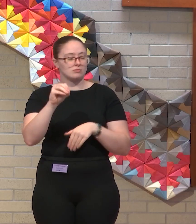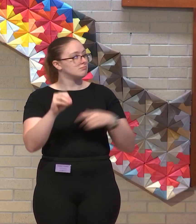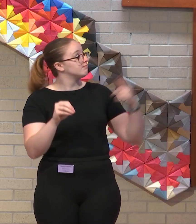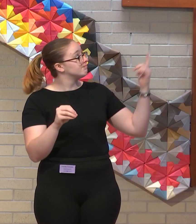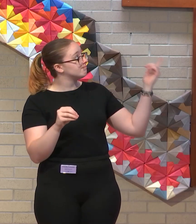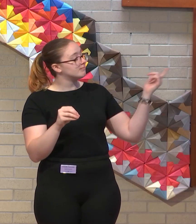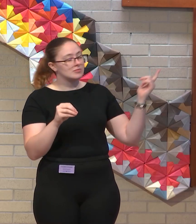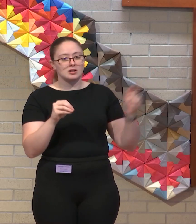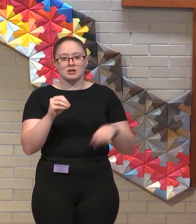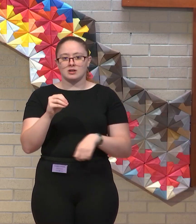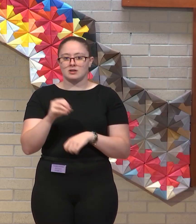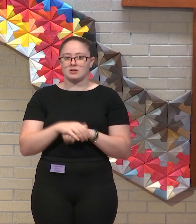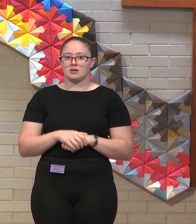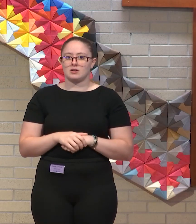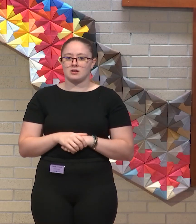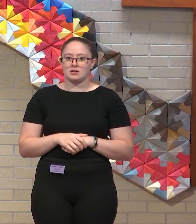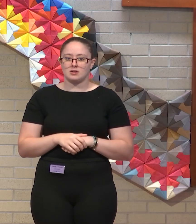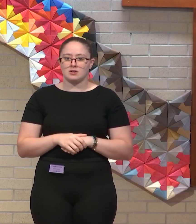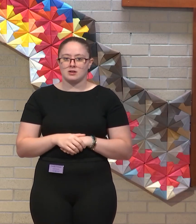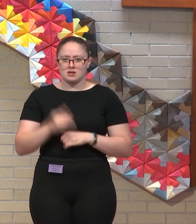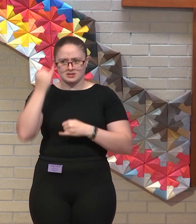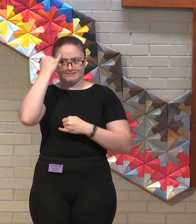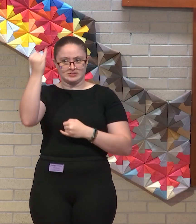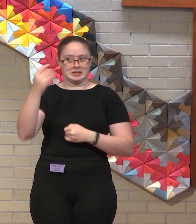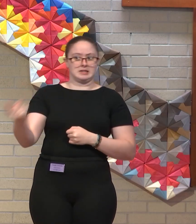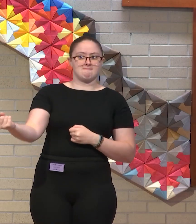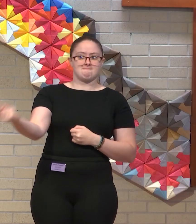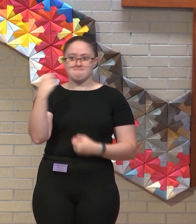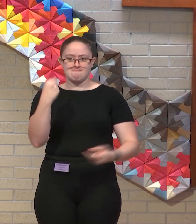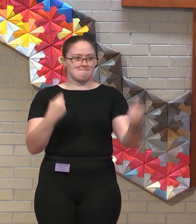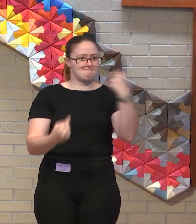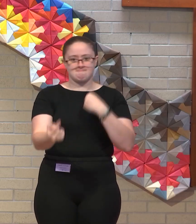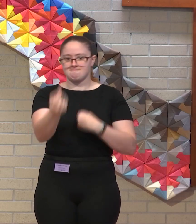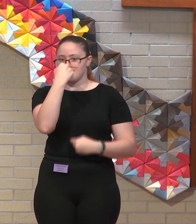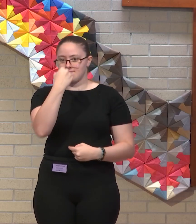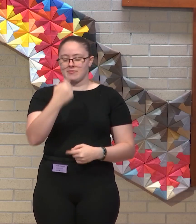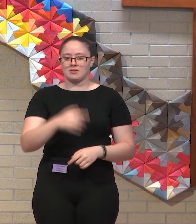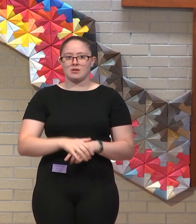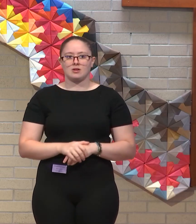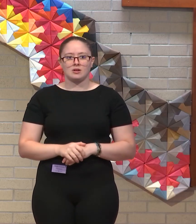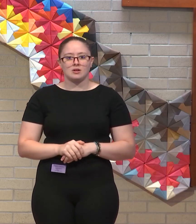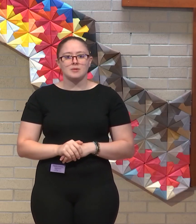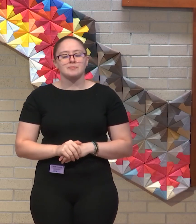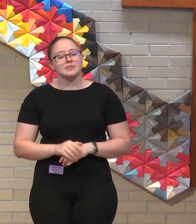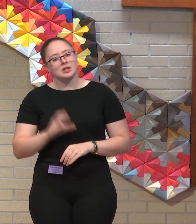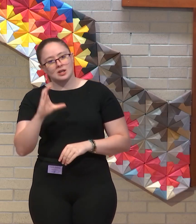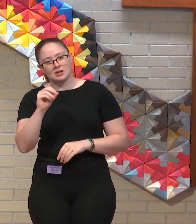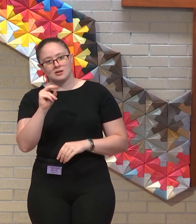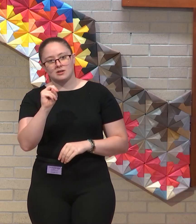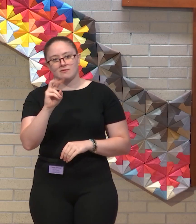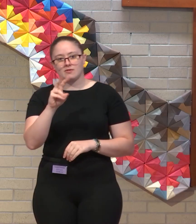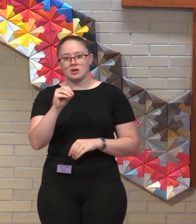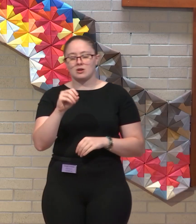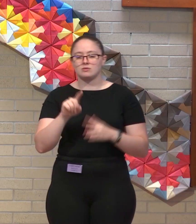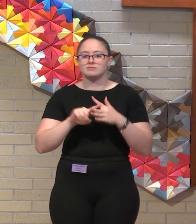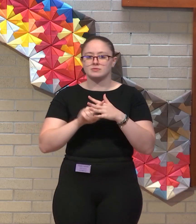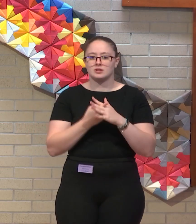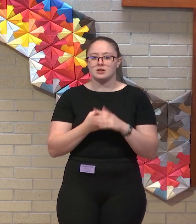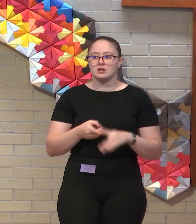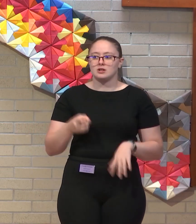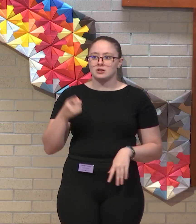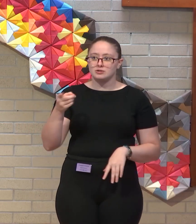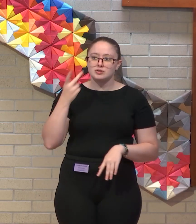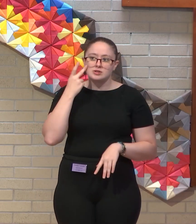so much information coming at us from so many different directions. And so as you're coming into convo, there will always be a slide